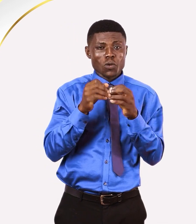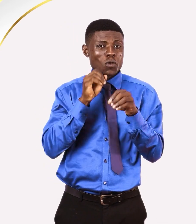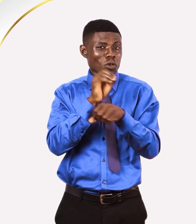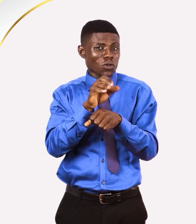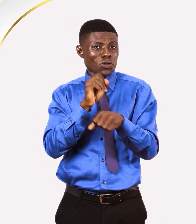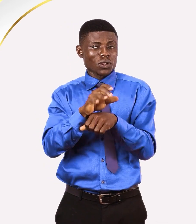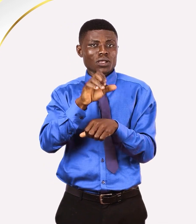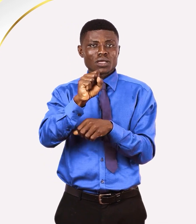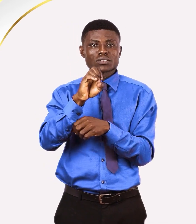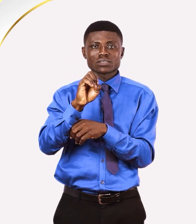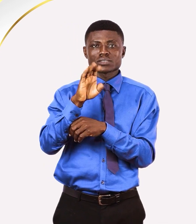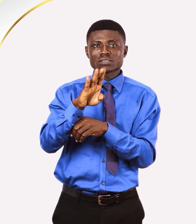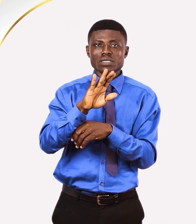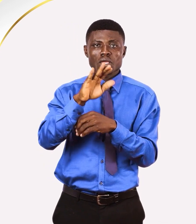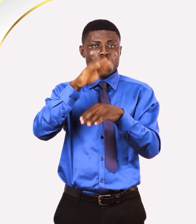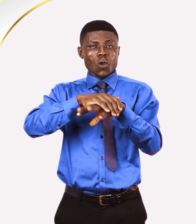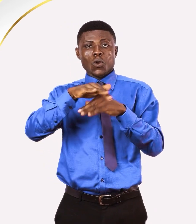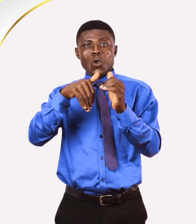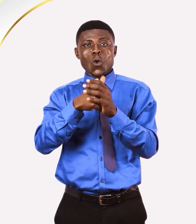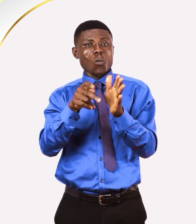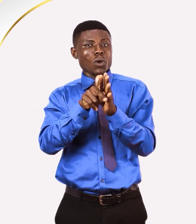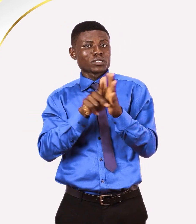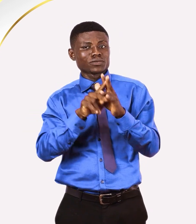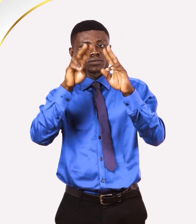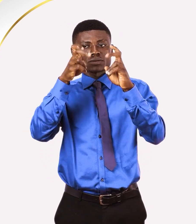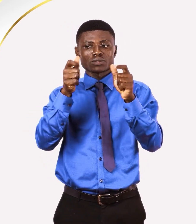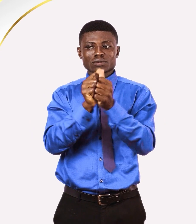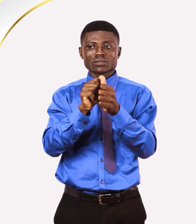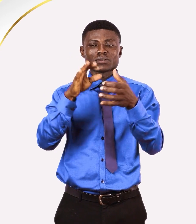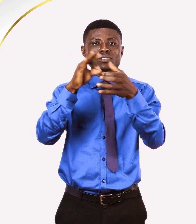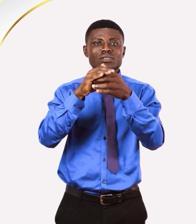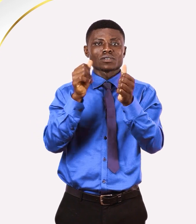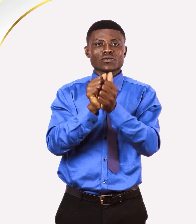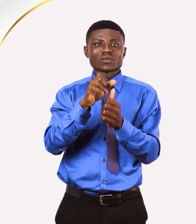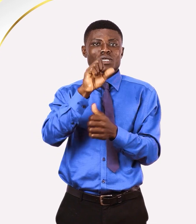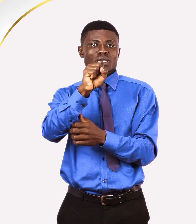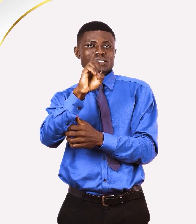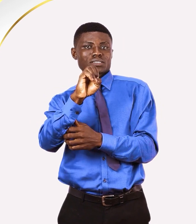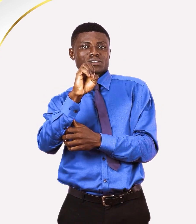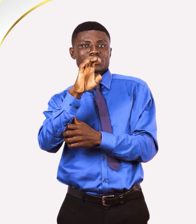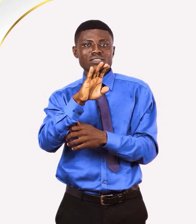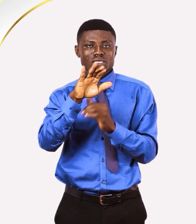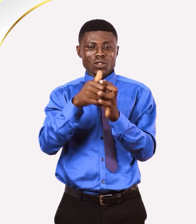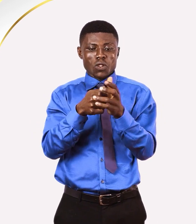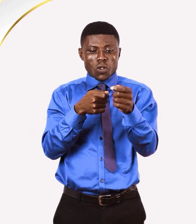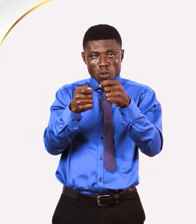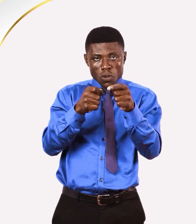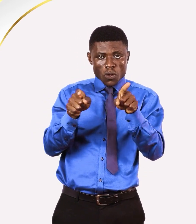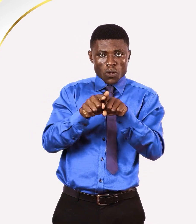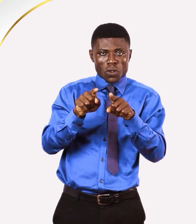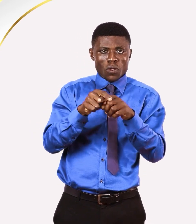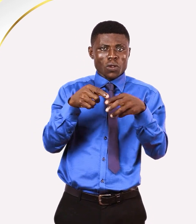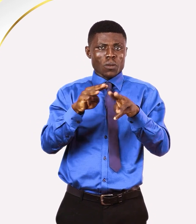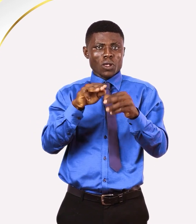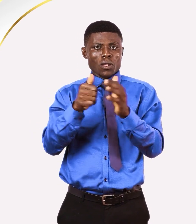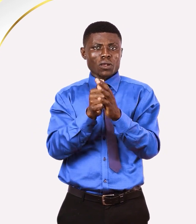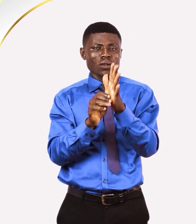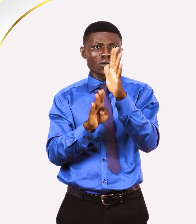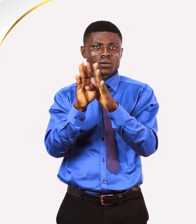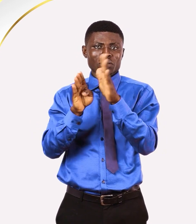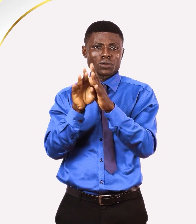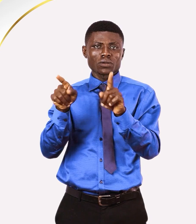for advising the SEC on all policy issues associated with the SEC's regulatory and